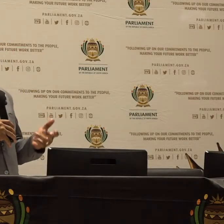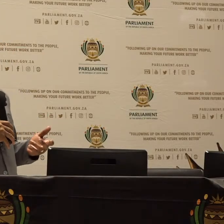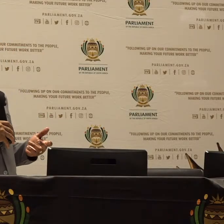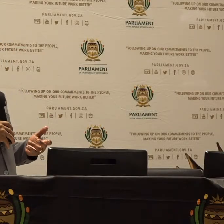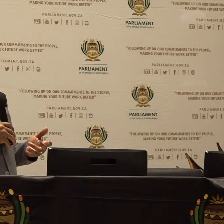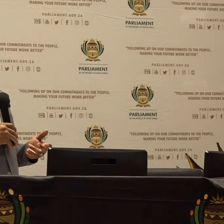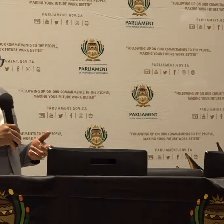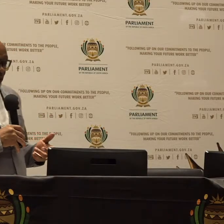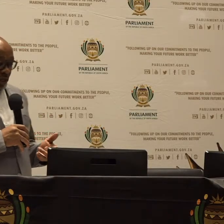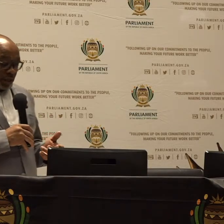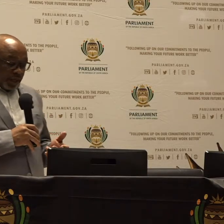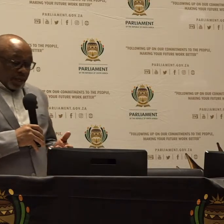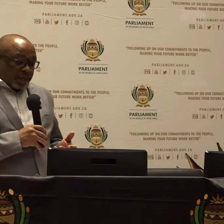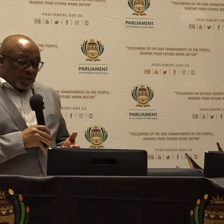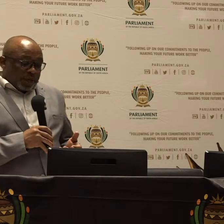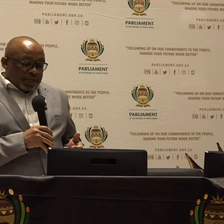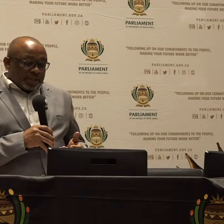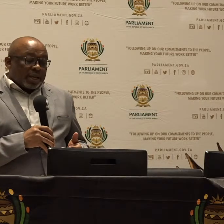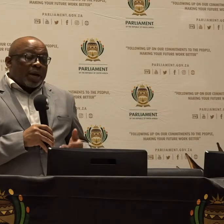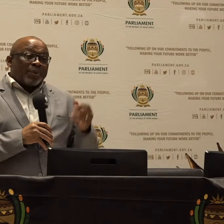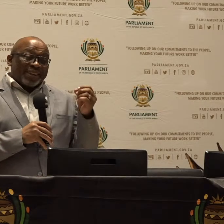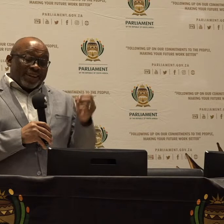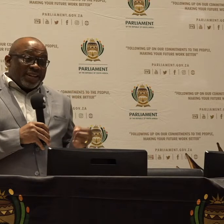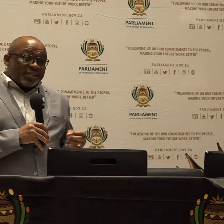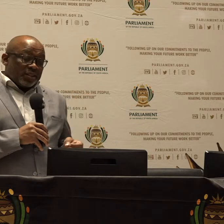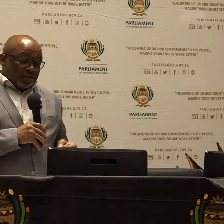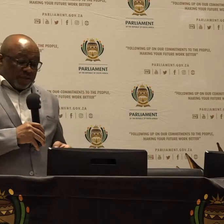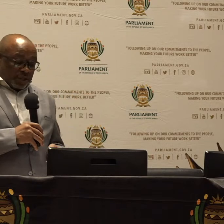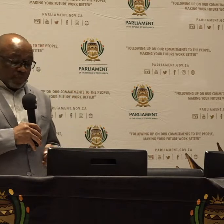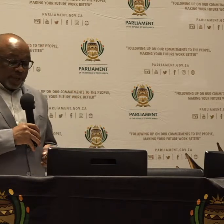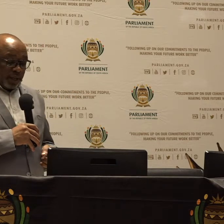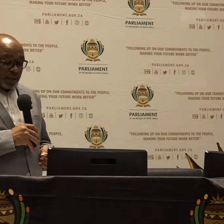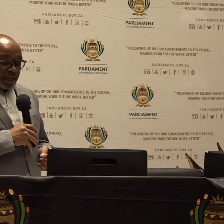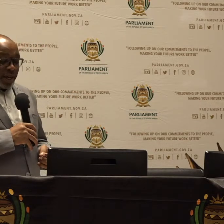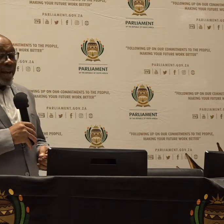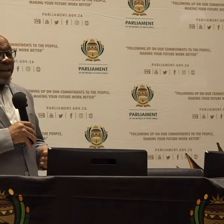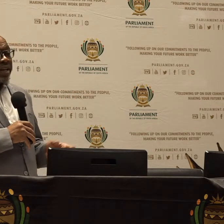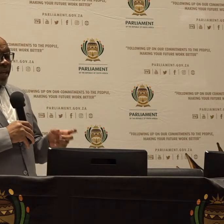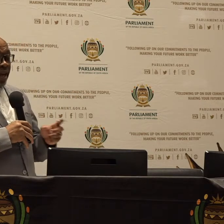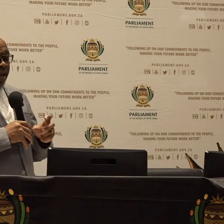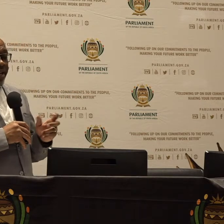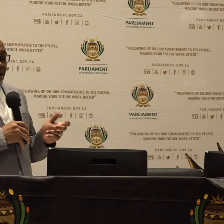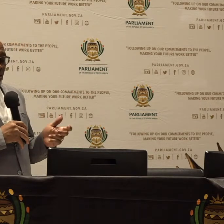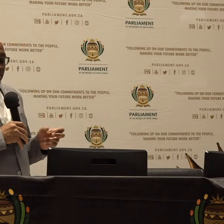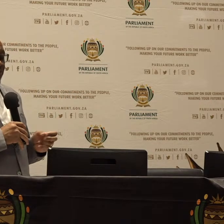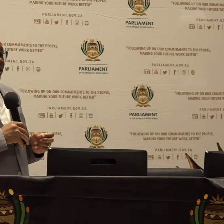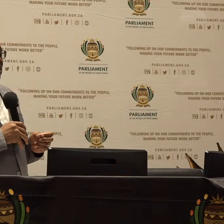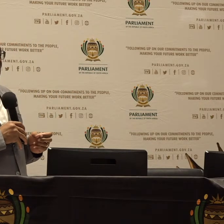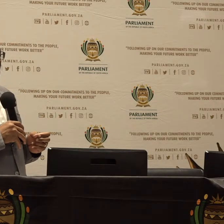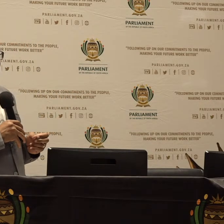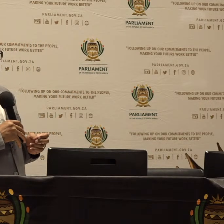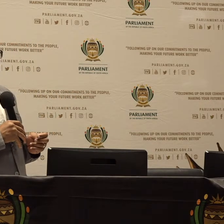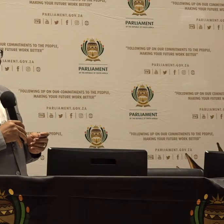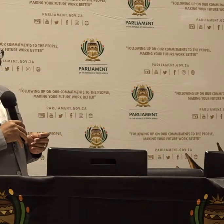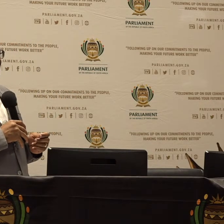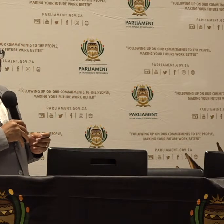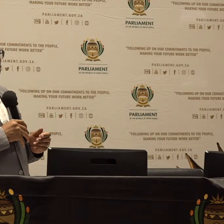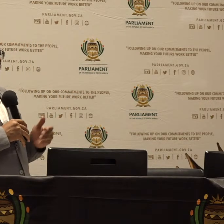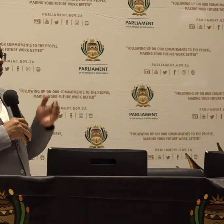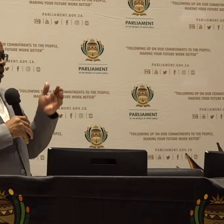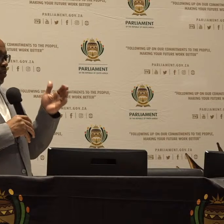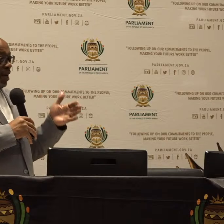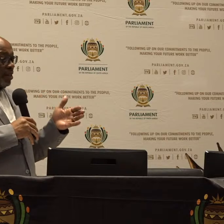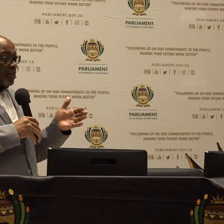close two of the bill regulates the application of this bill and any conflicts that might